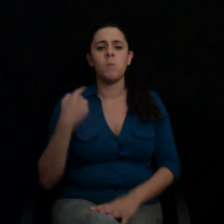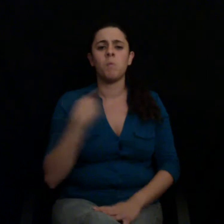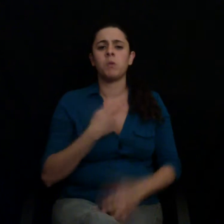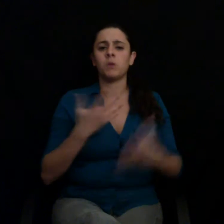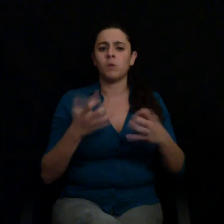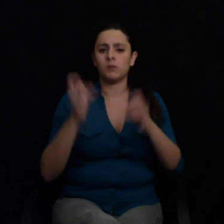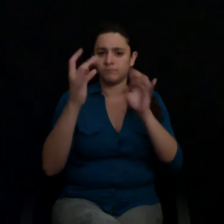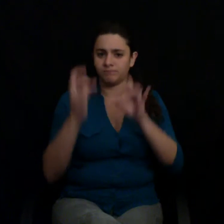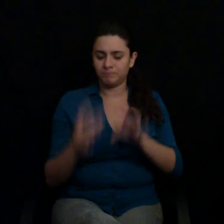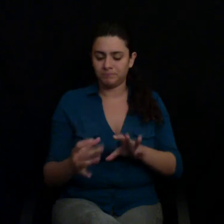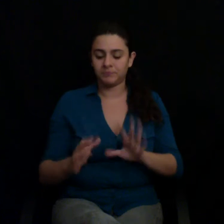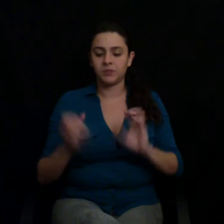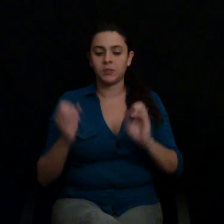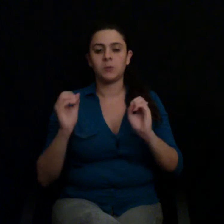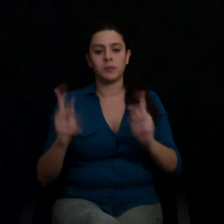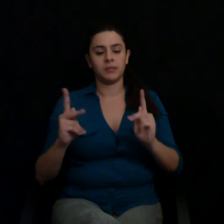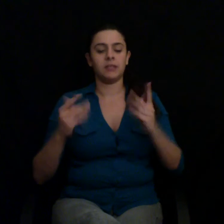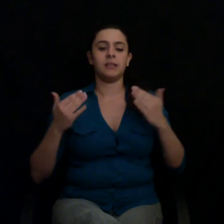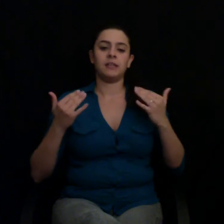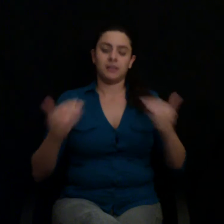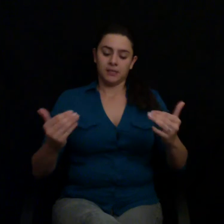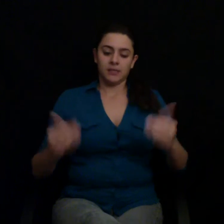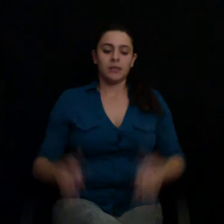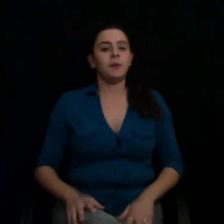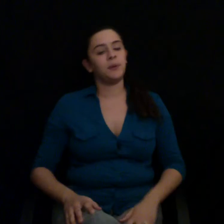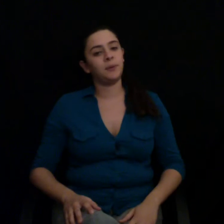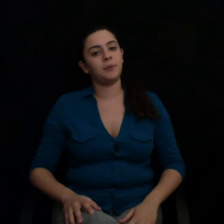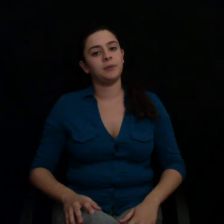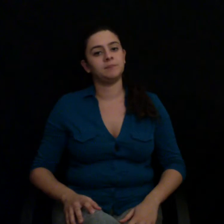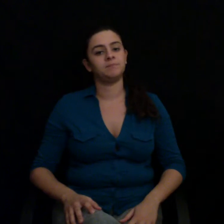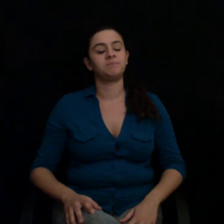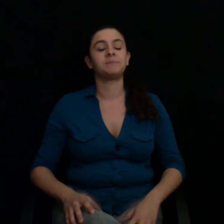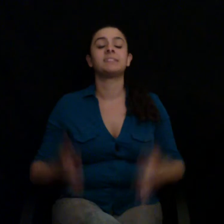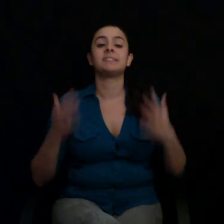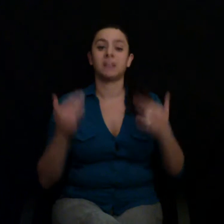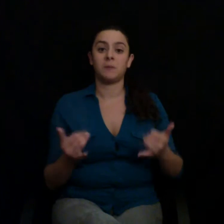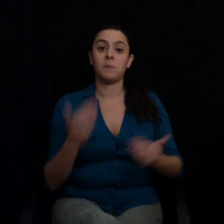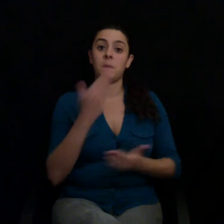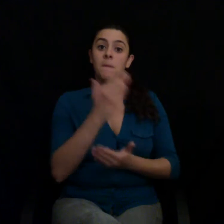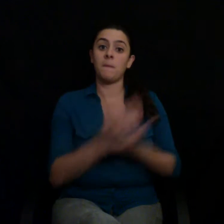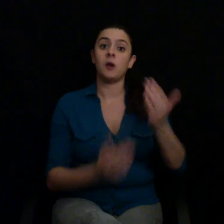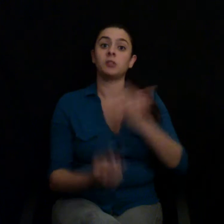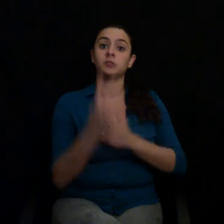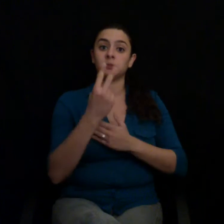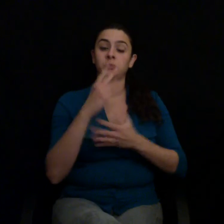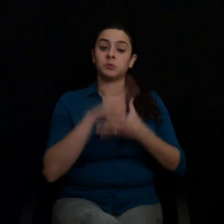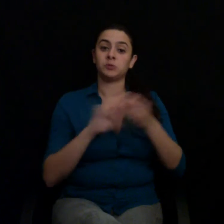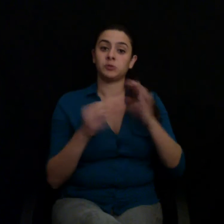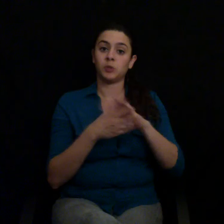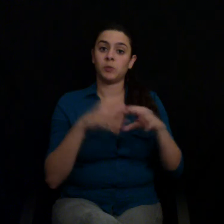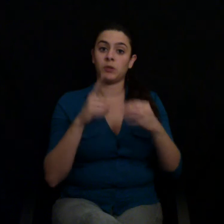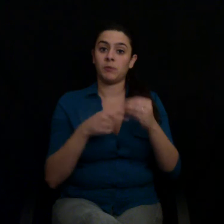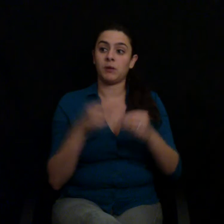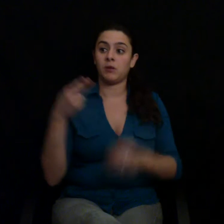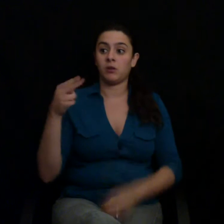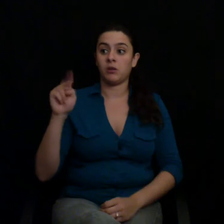Okay, all right, so without further ado, here's part 2 on the story of Huck and Rin, right after a quick word from our sponsors.